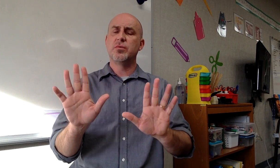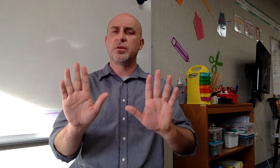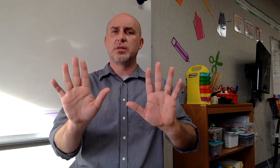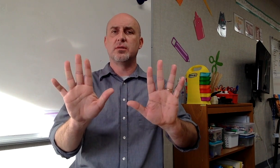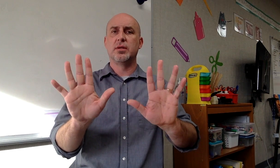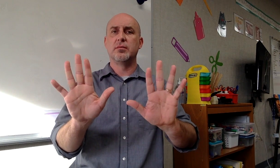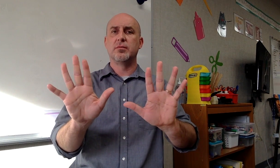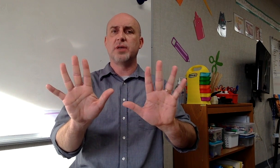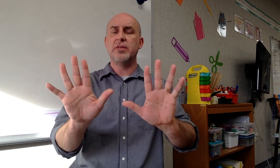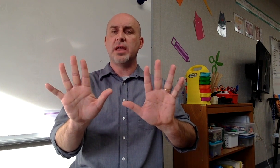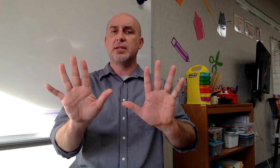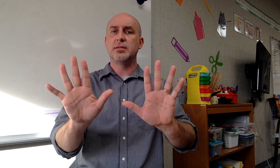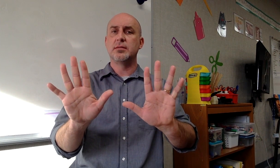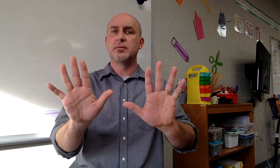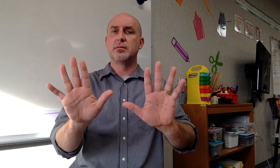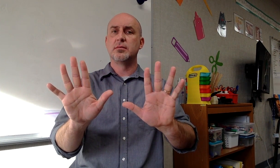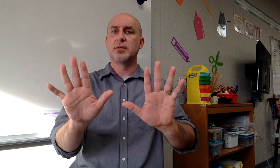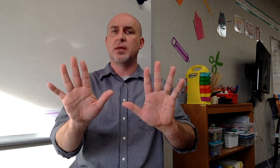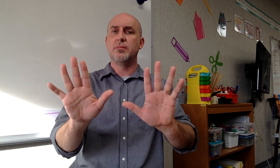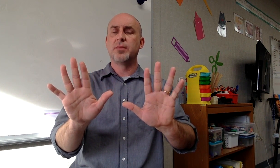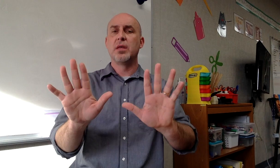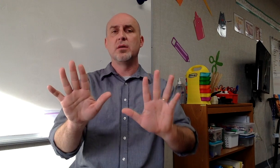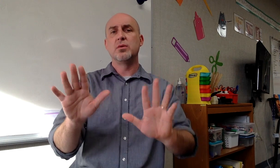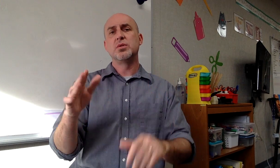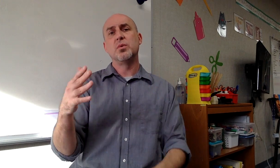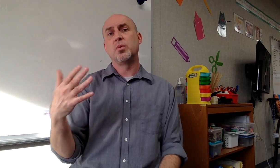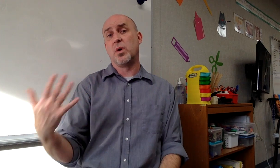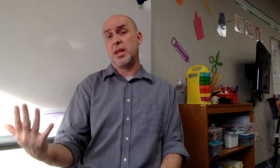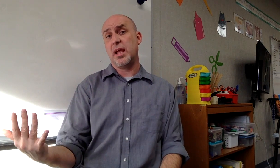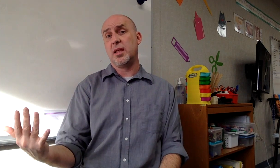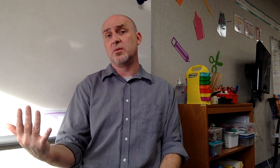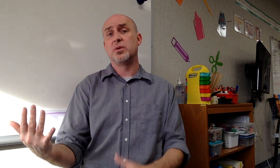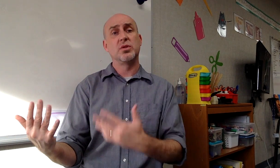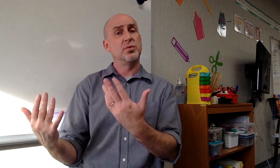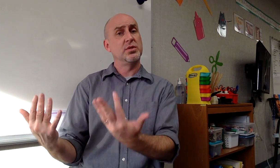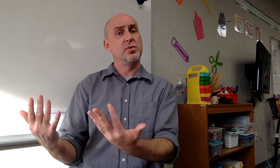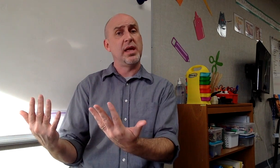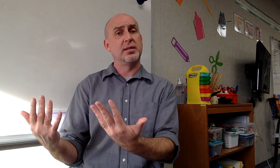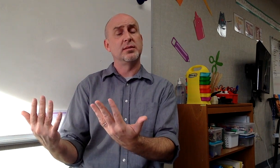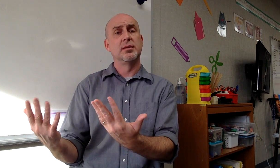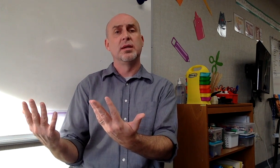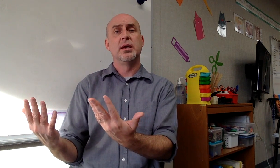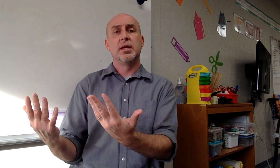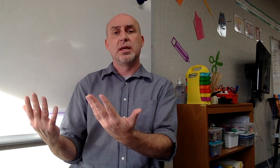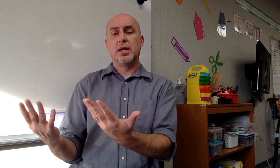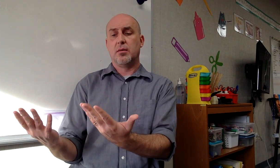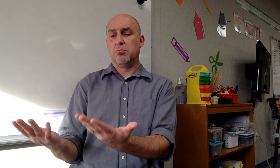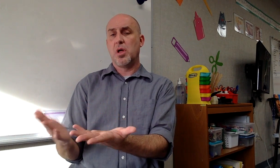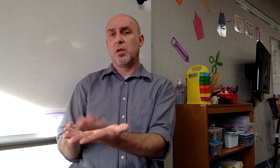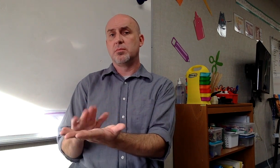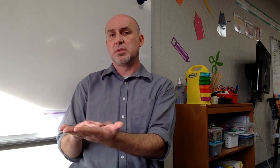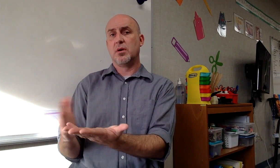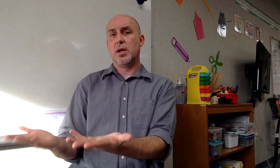very clearly. 5 hands, okay? You could do it with one hand or you could do it with two hands. Palms are